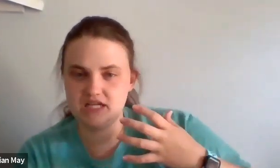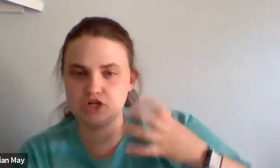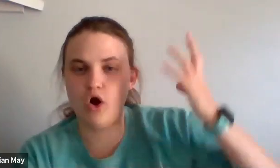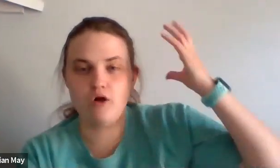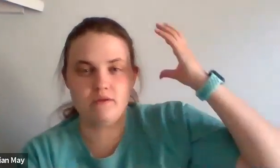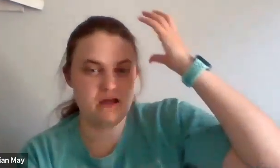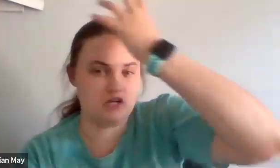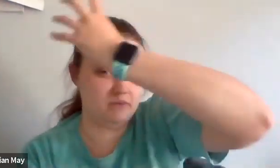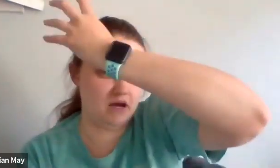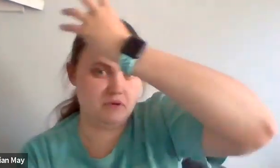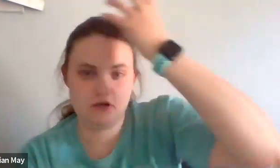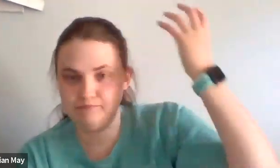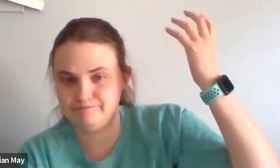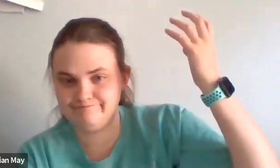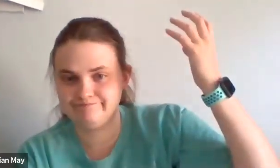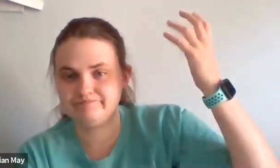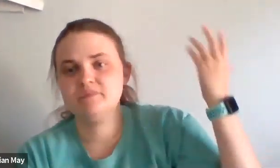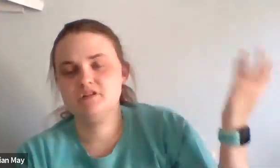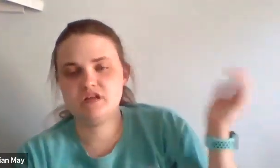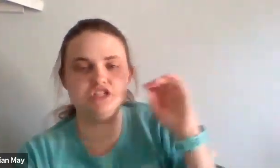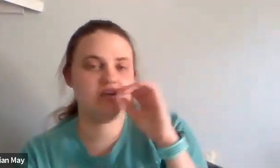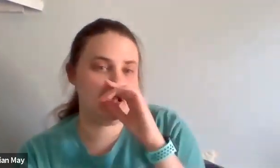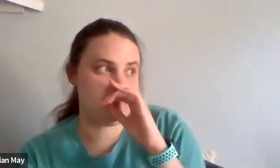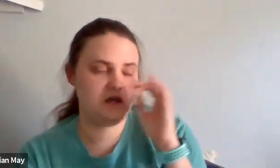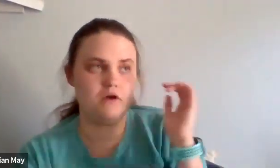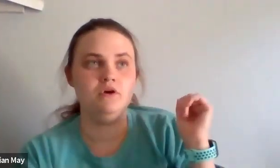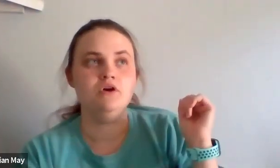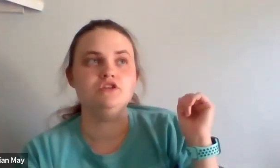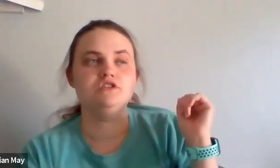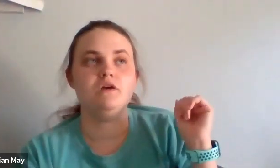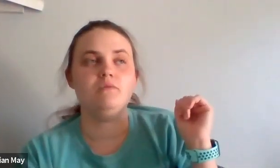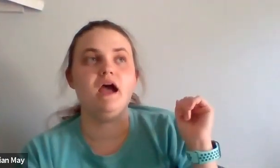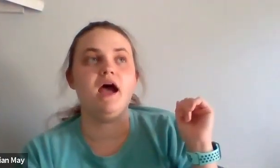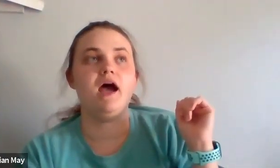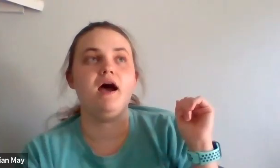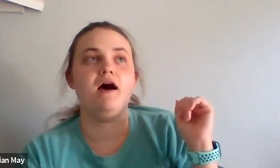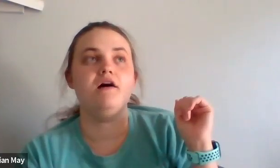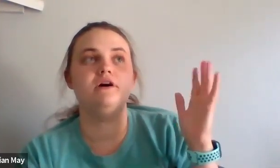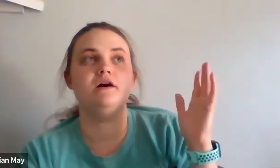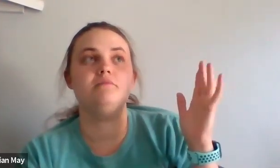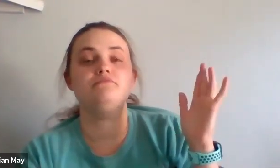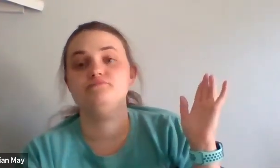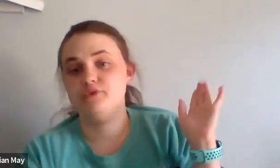here. All the male are going to be up here. That's just kind of how they go. So then we have